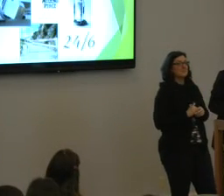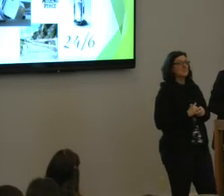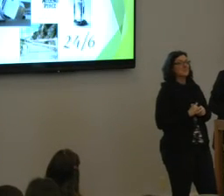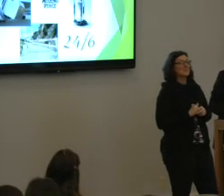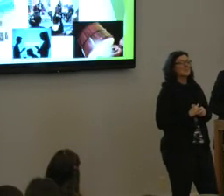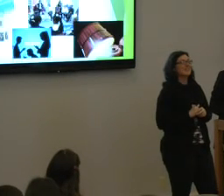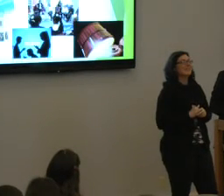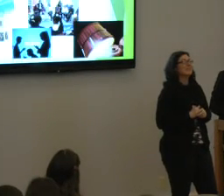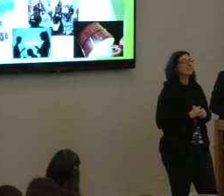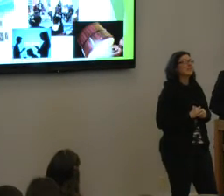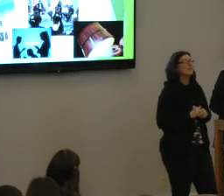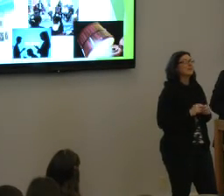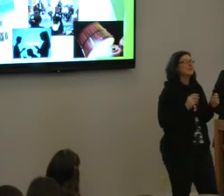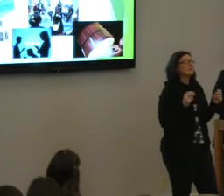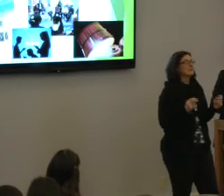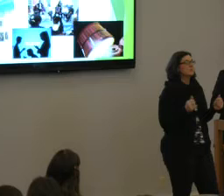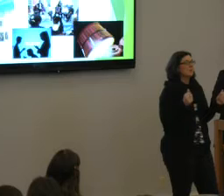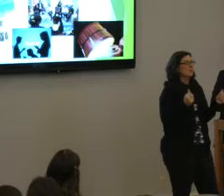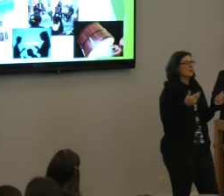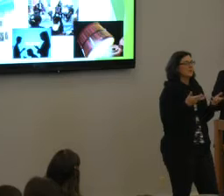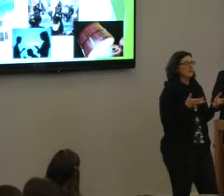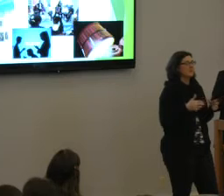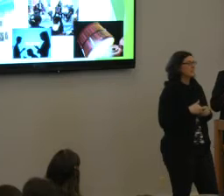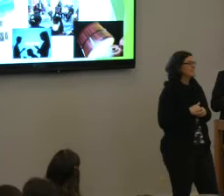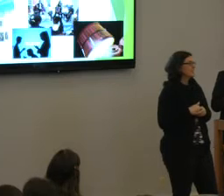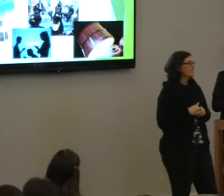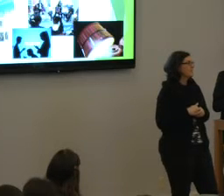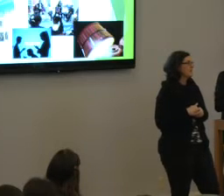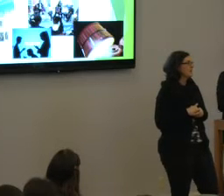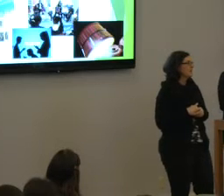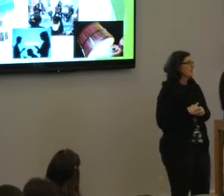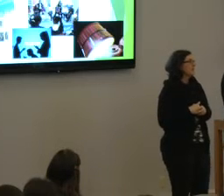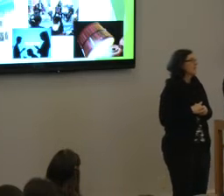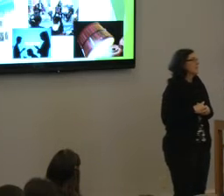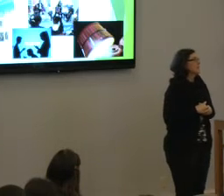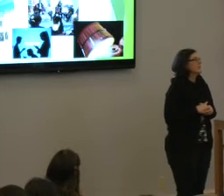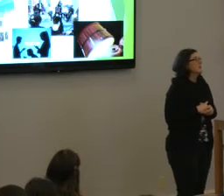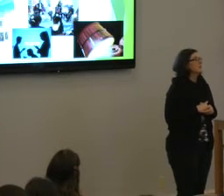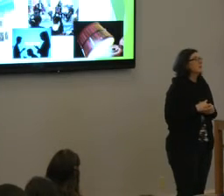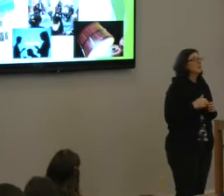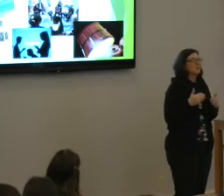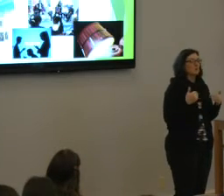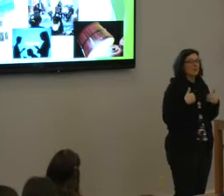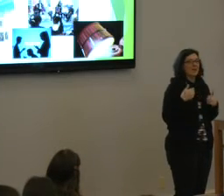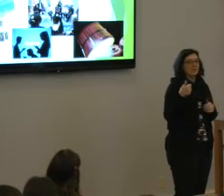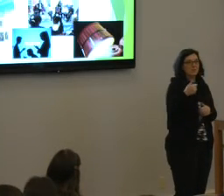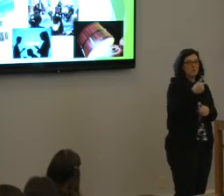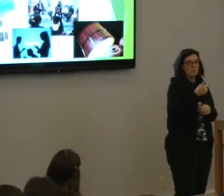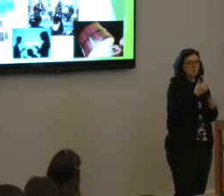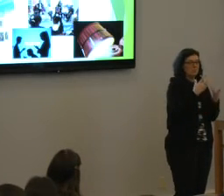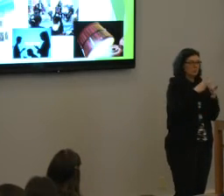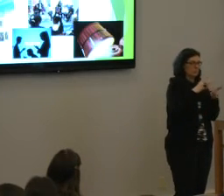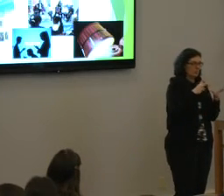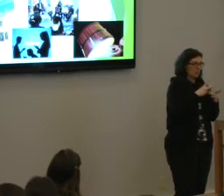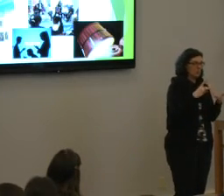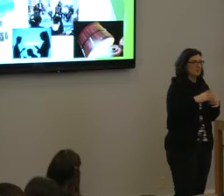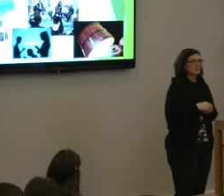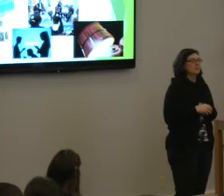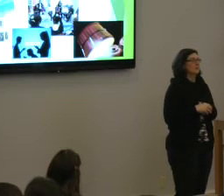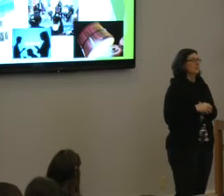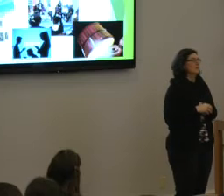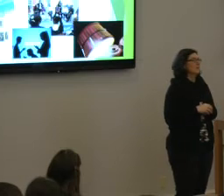And some quick things at the end. If you guys have got the stories and you've been doing this in your faith communities or have some of the